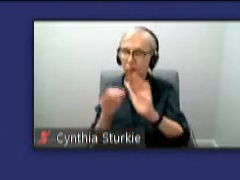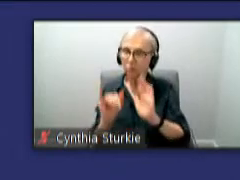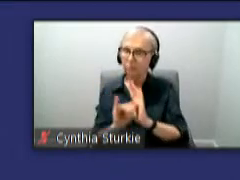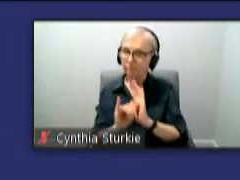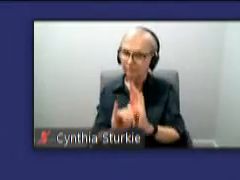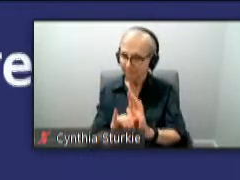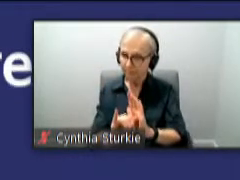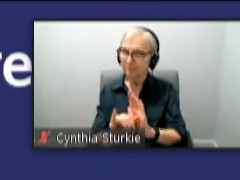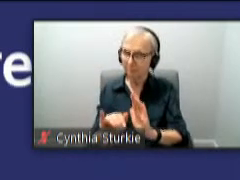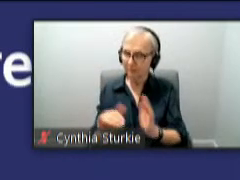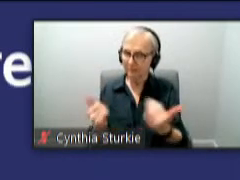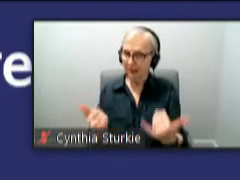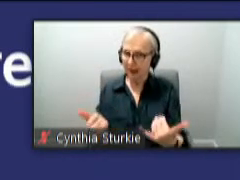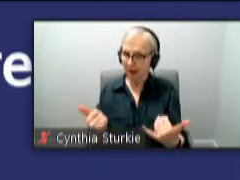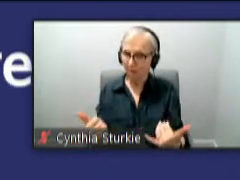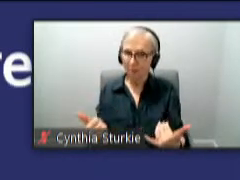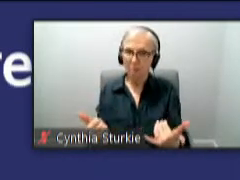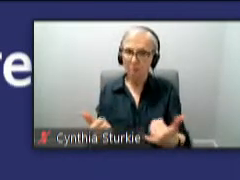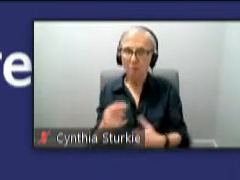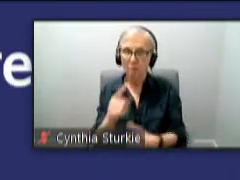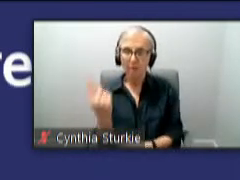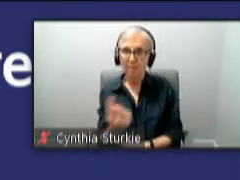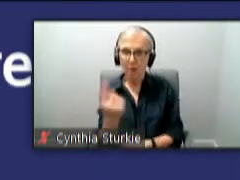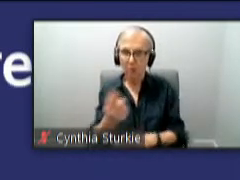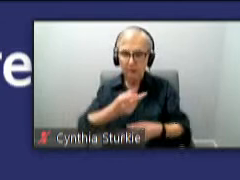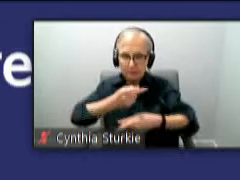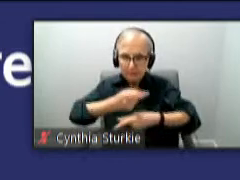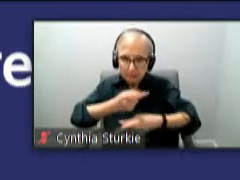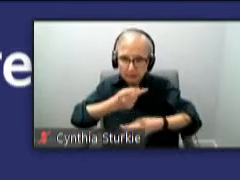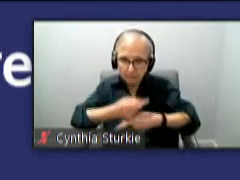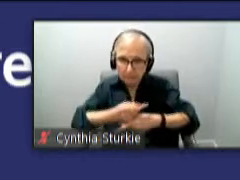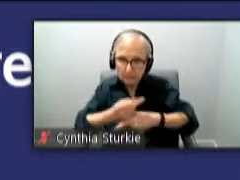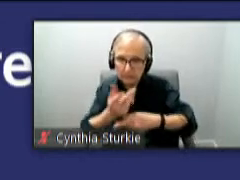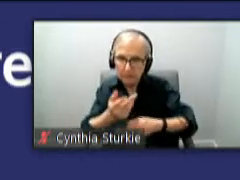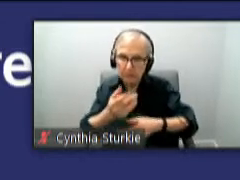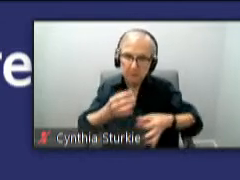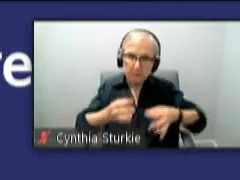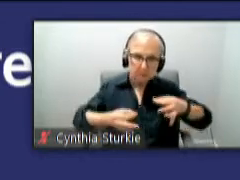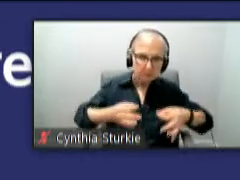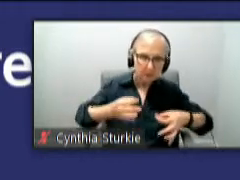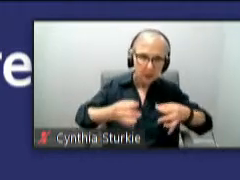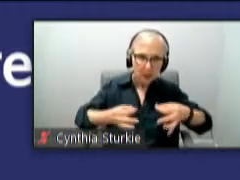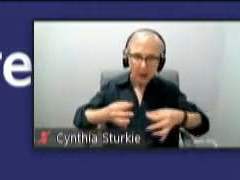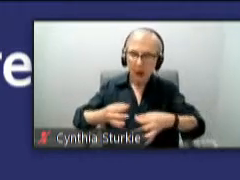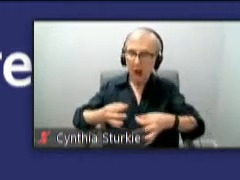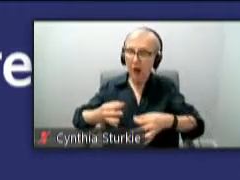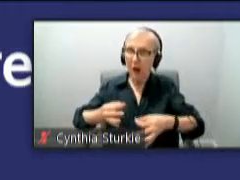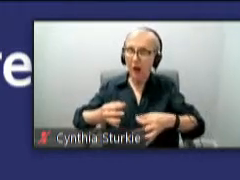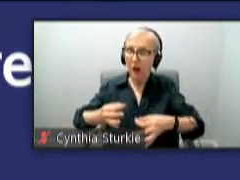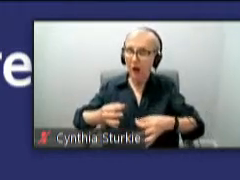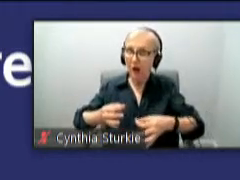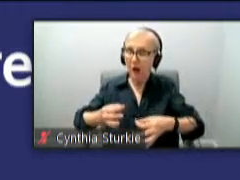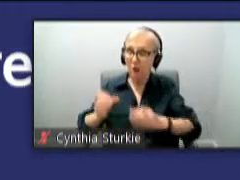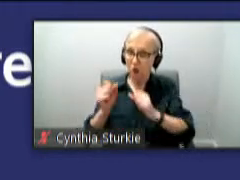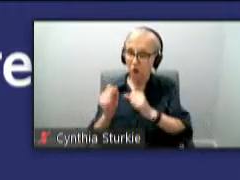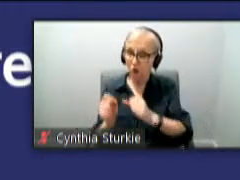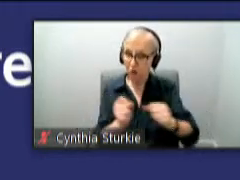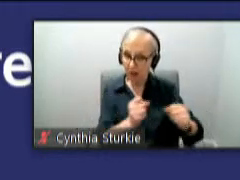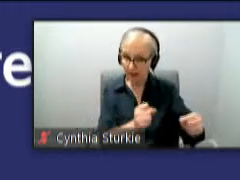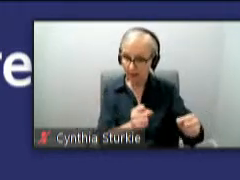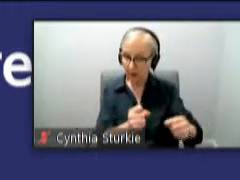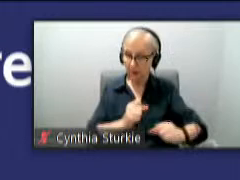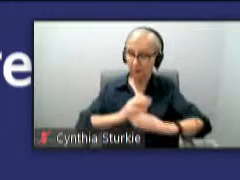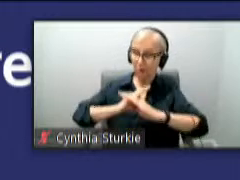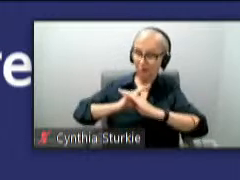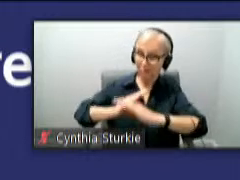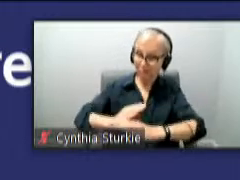are. And we've always carefully weighed our disease suppression strategies with their